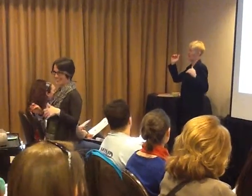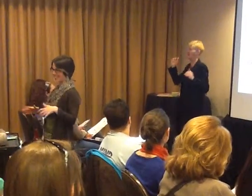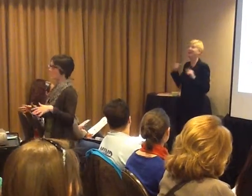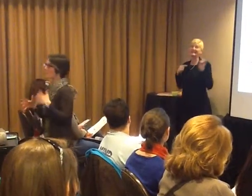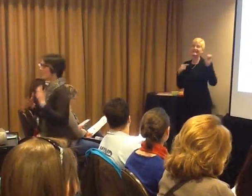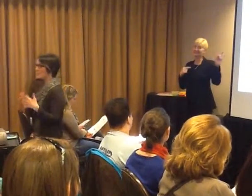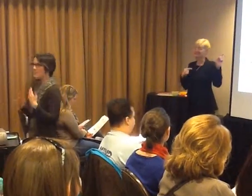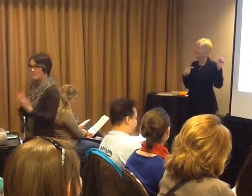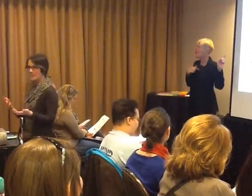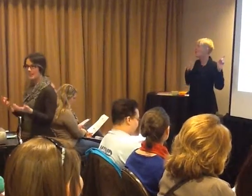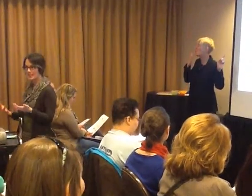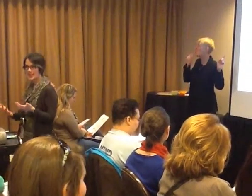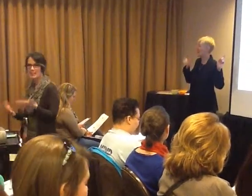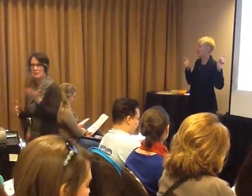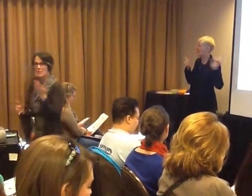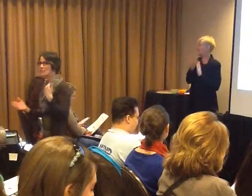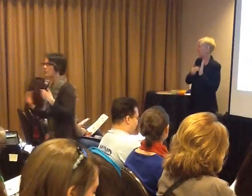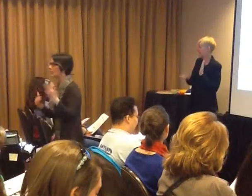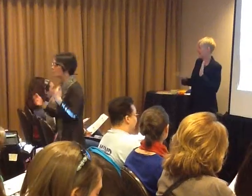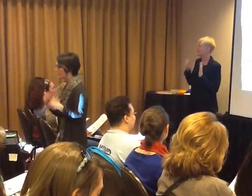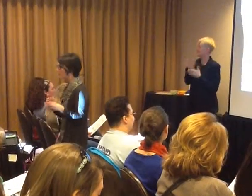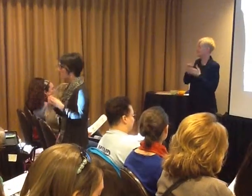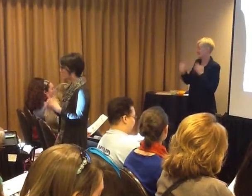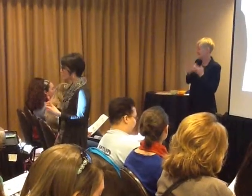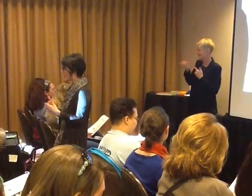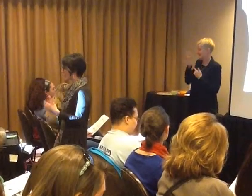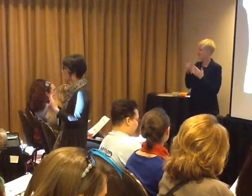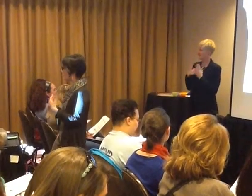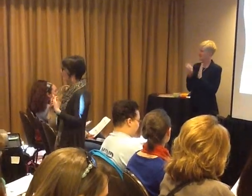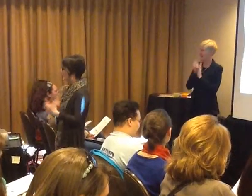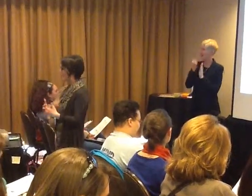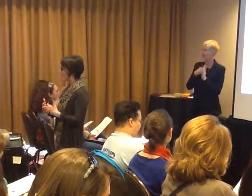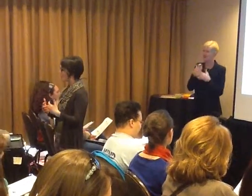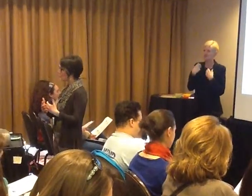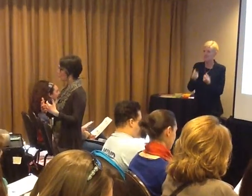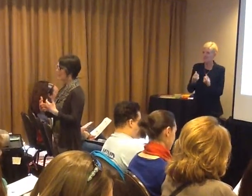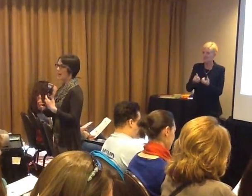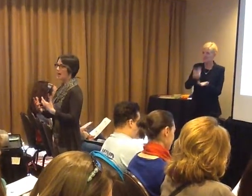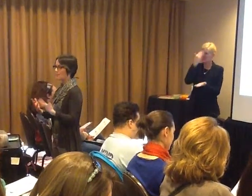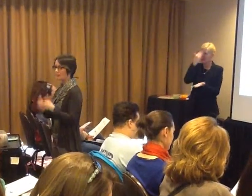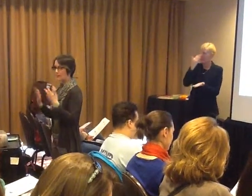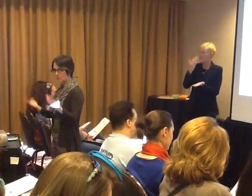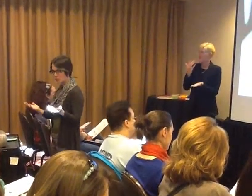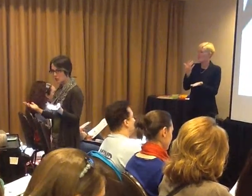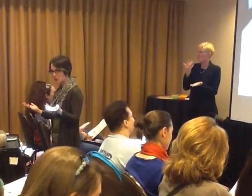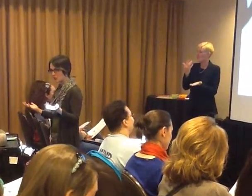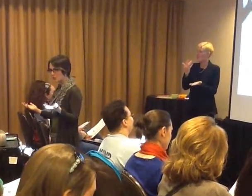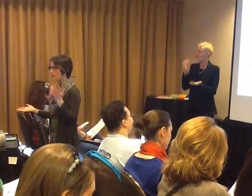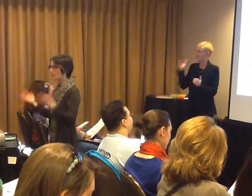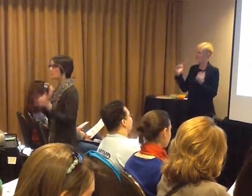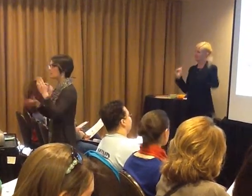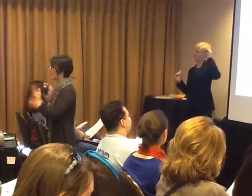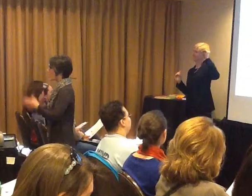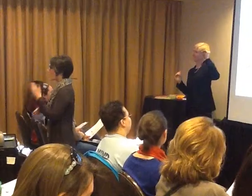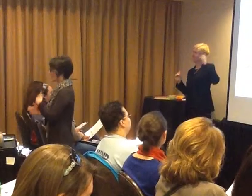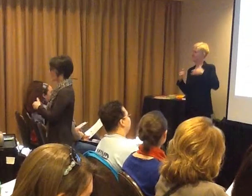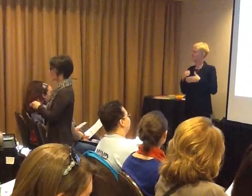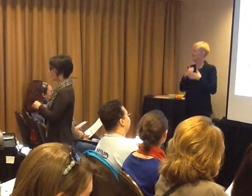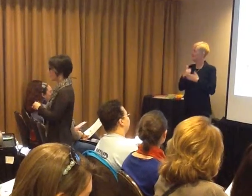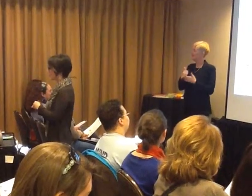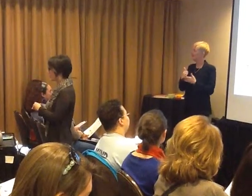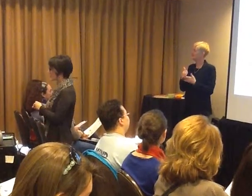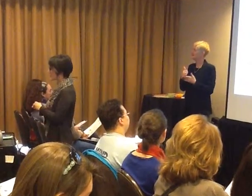at this. So that's always really exciting, because when we can build on those strengths and when we can have those that foundation to build from, it helps make up